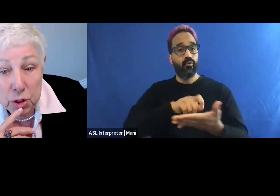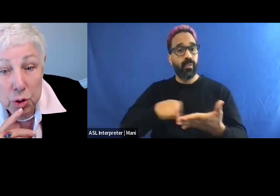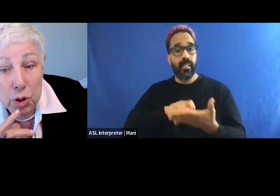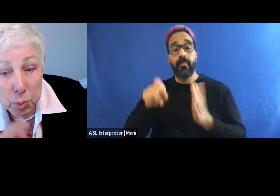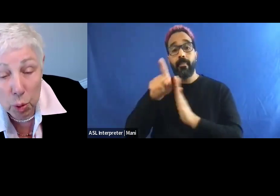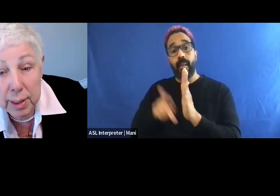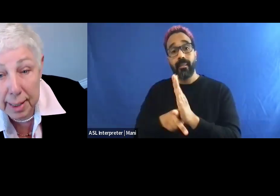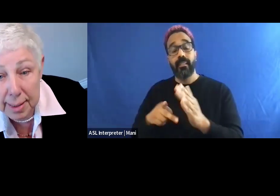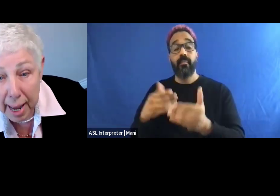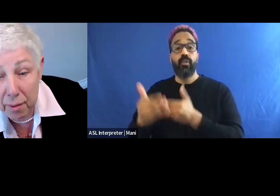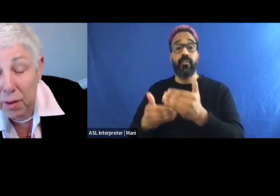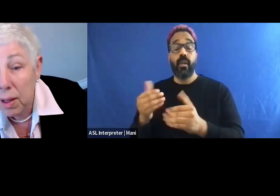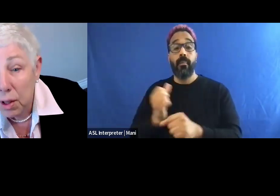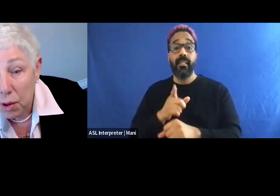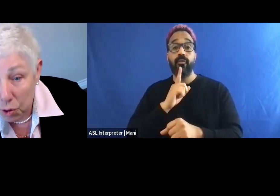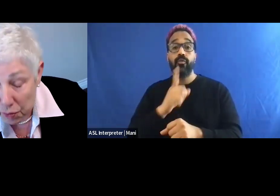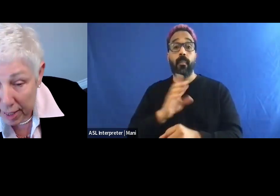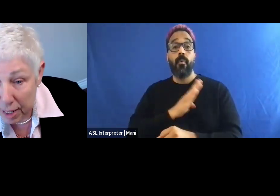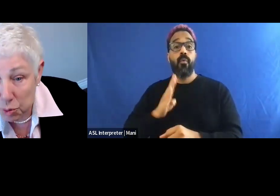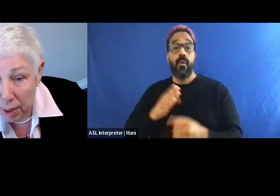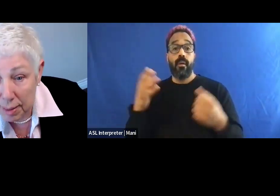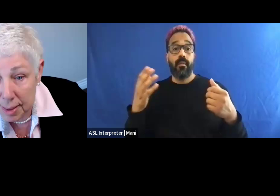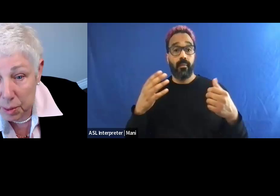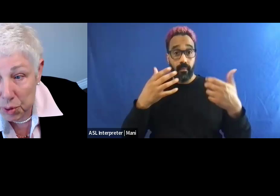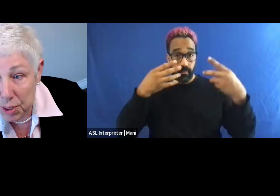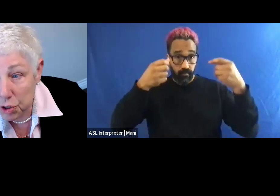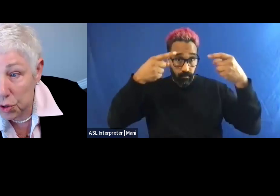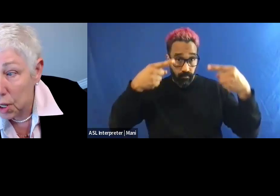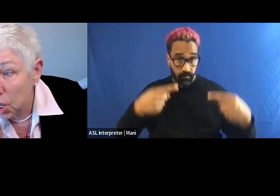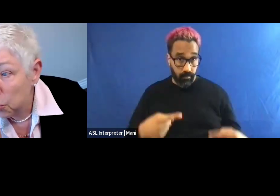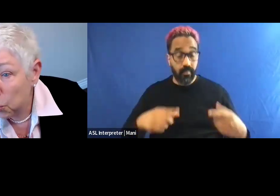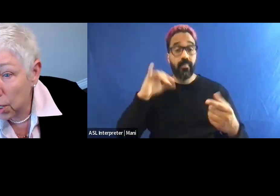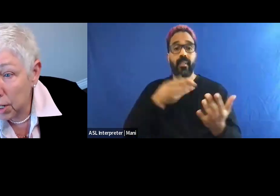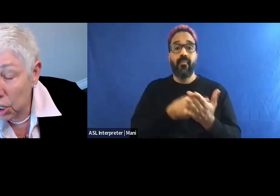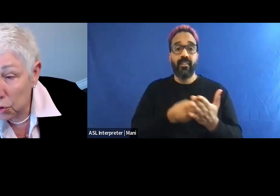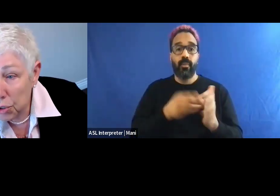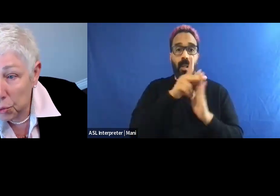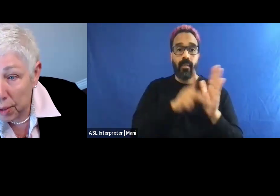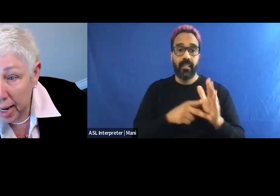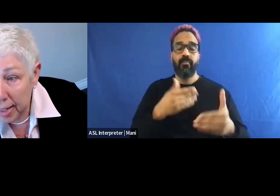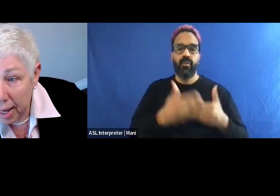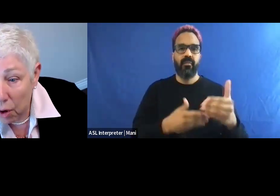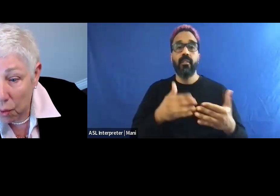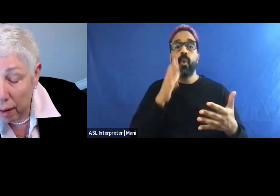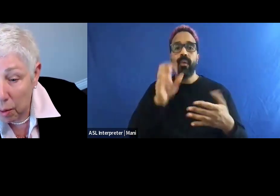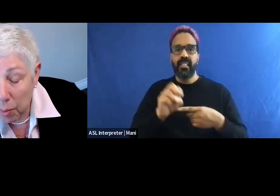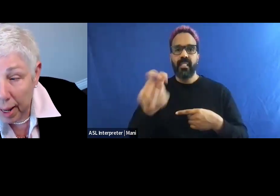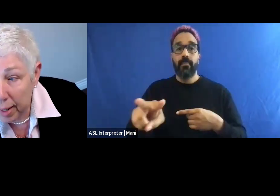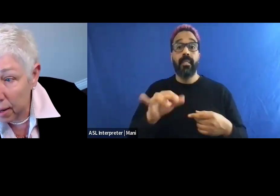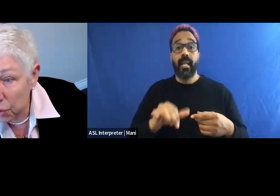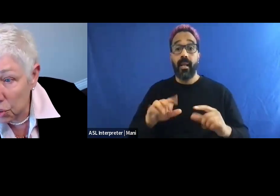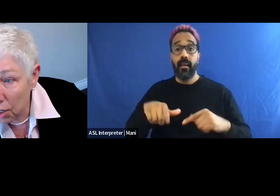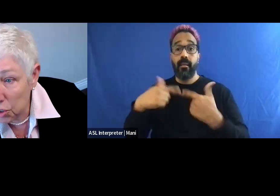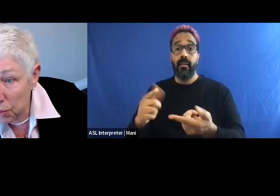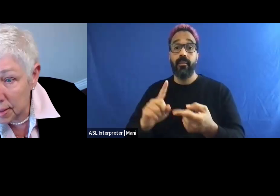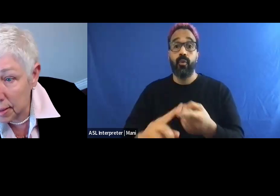to make sure that the board does have those financial policies and procedures. But we're going to go to Renee now and